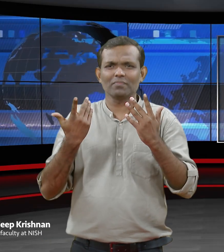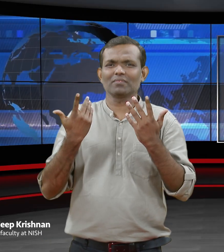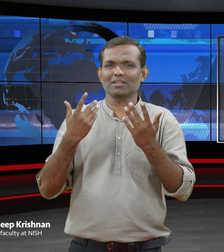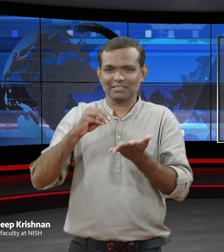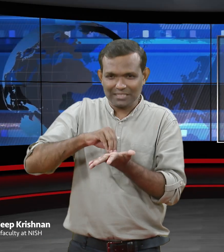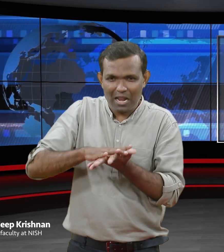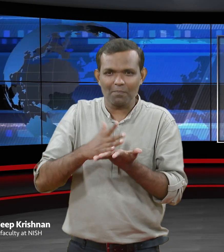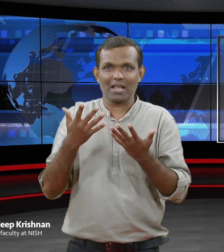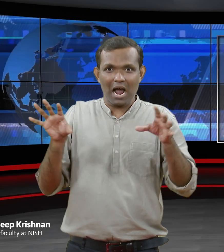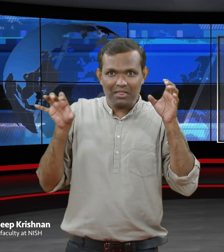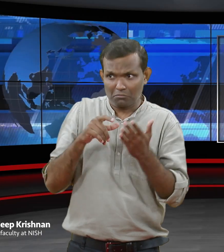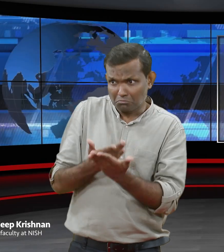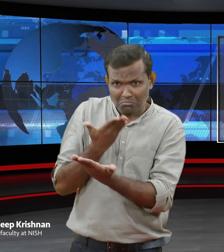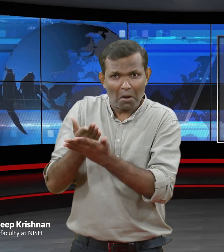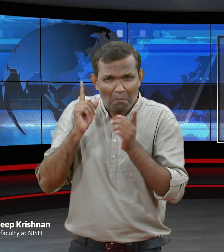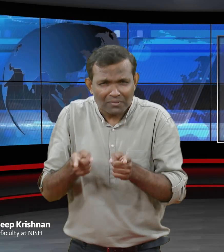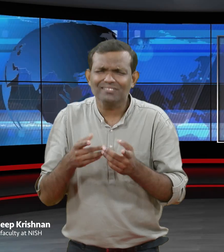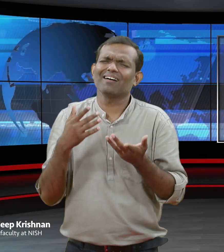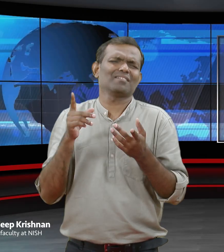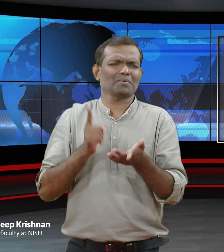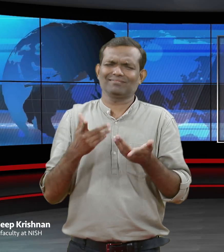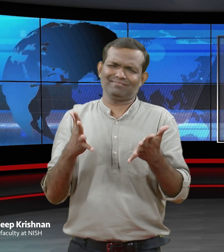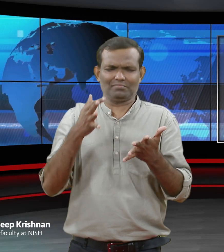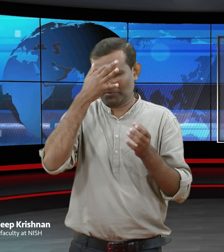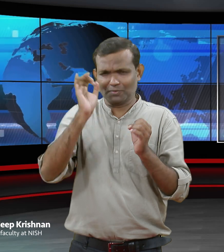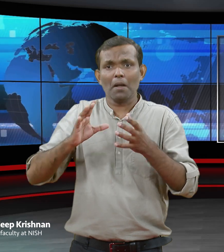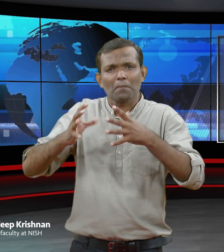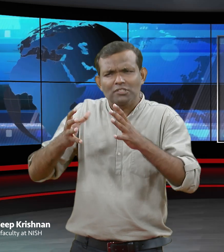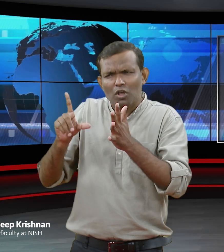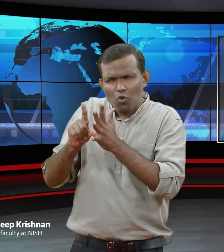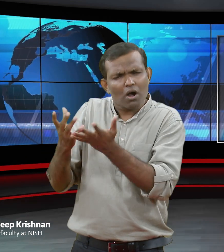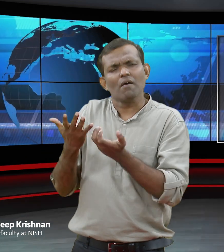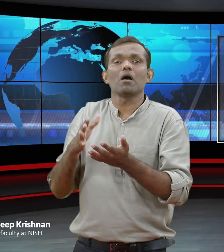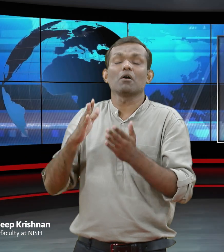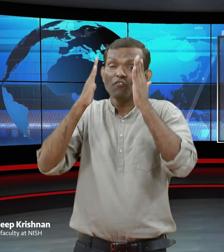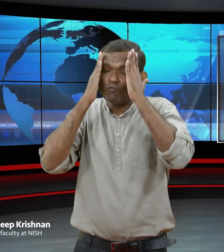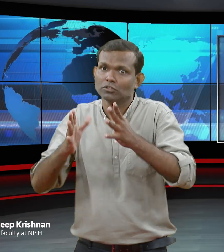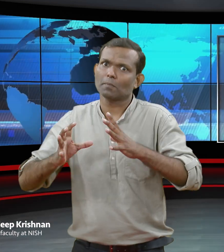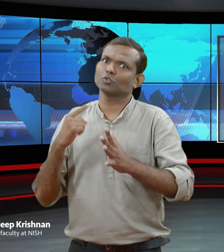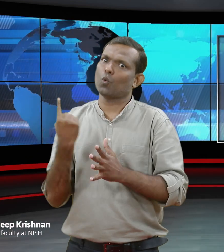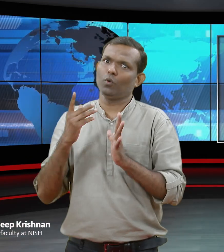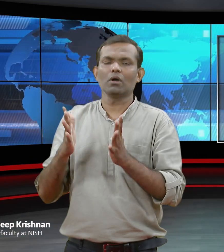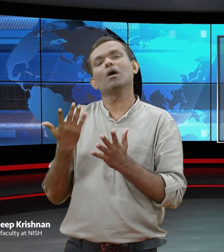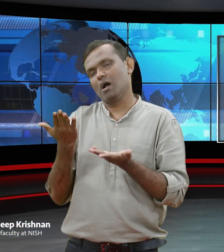7 years with a 1 year grace period before repayment begins. This move aims to boost productivity